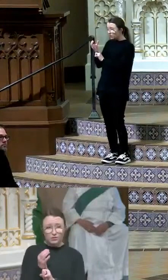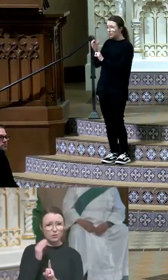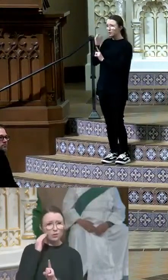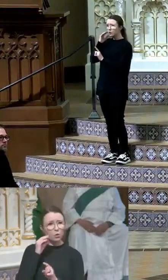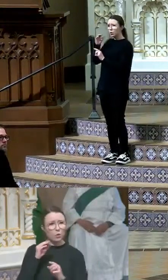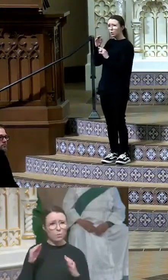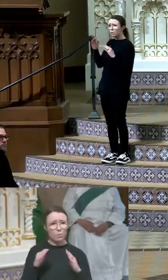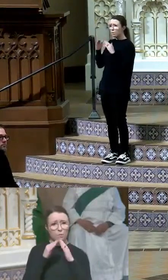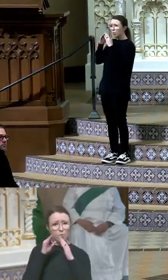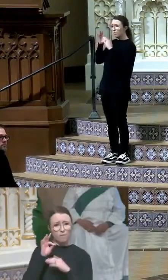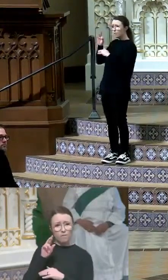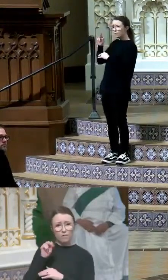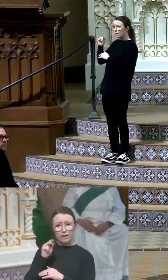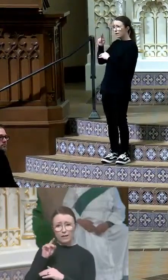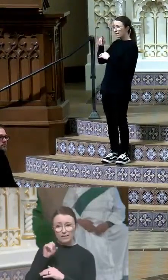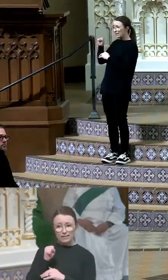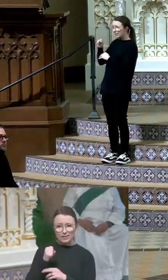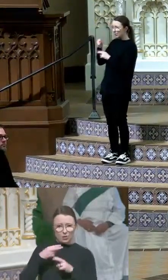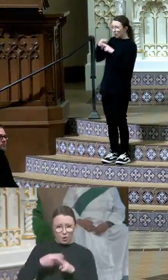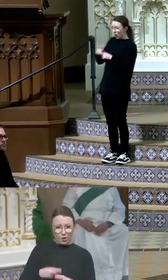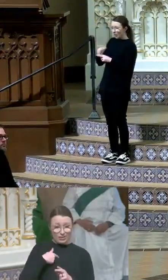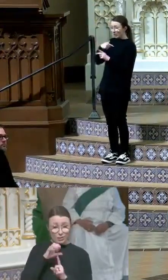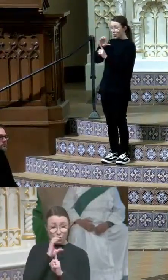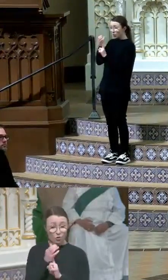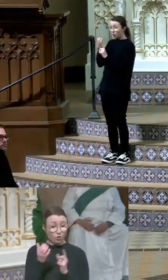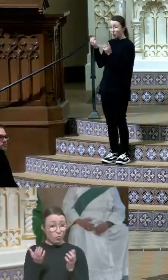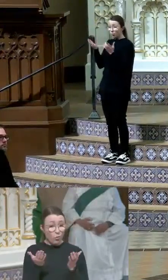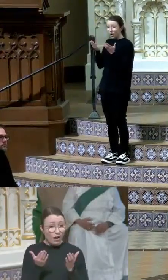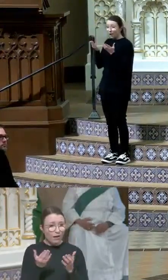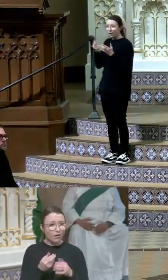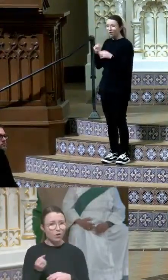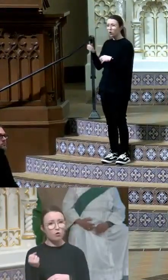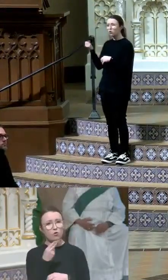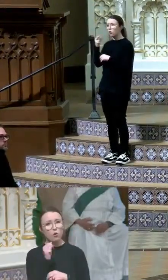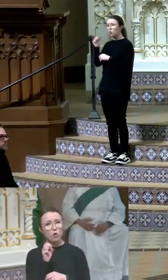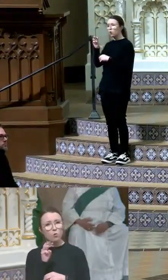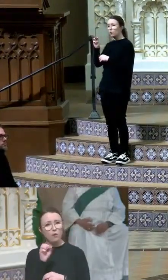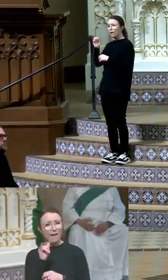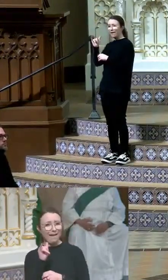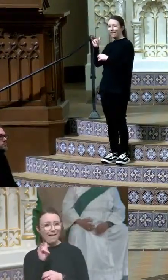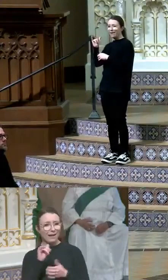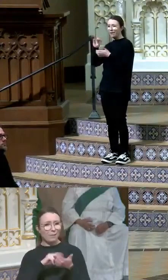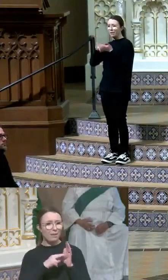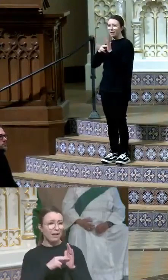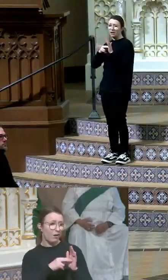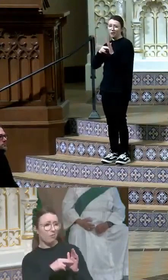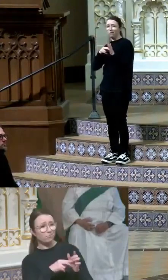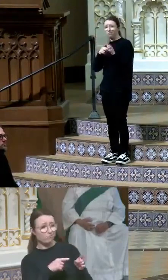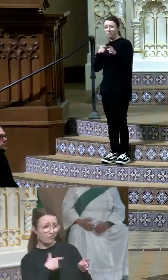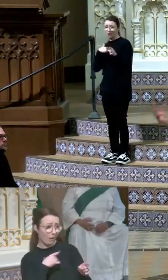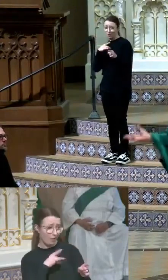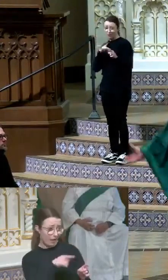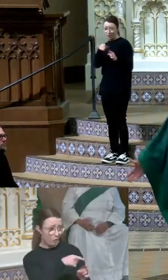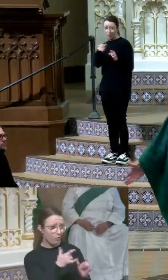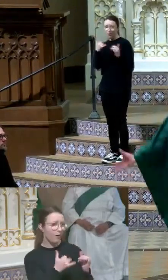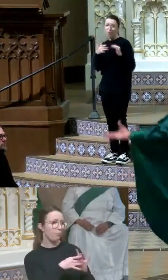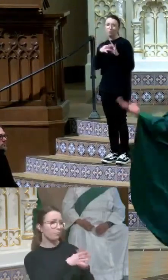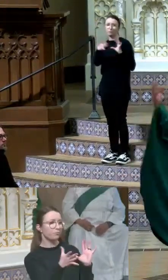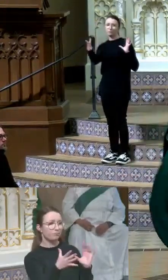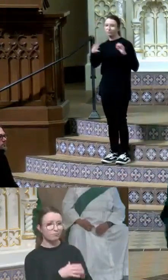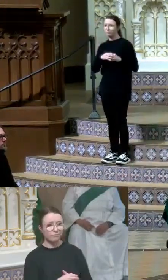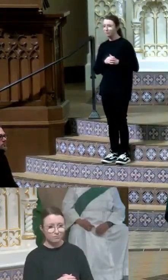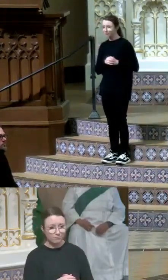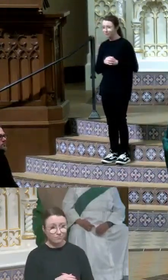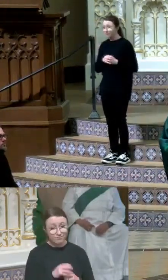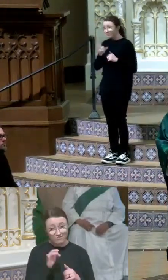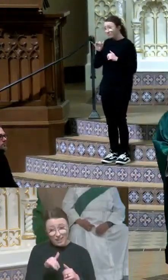off simply because of one disagreement that really kind of gets under our skin. Family or friends, people that we've been